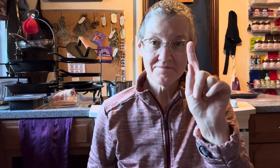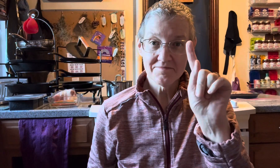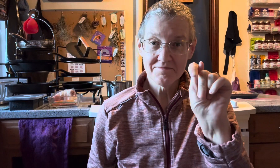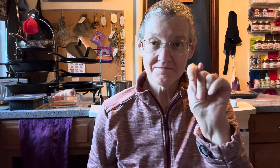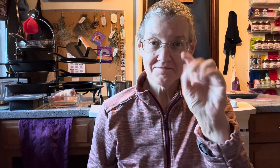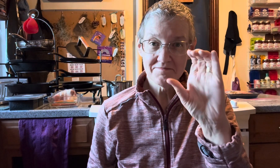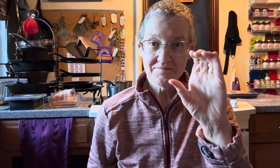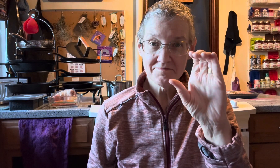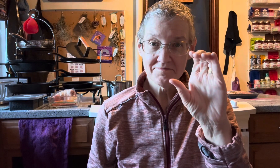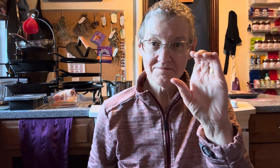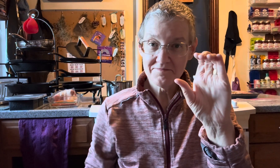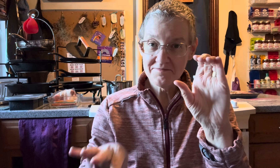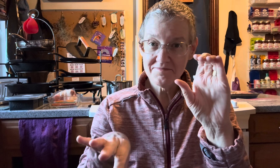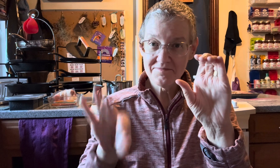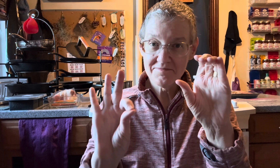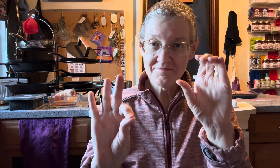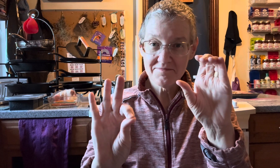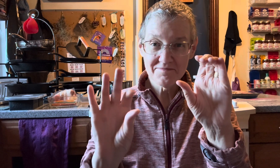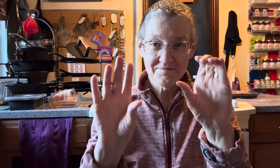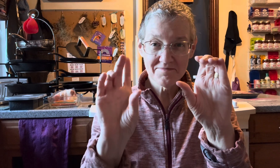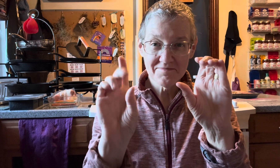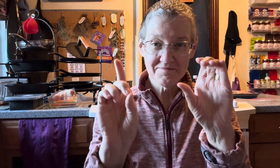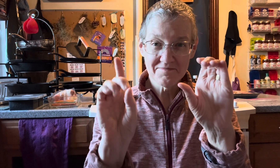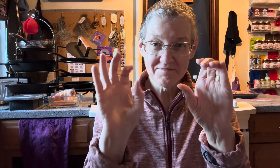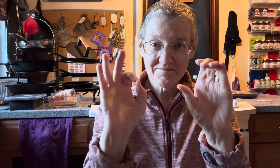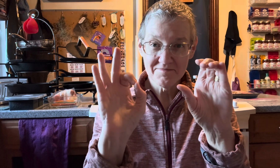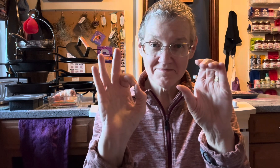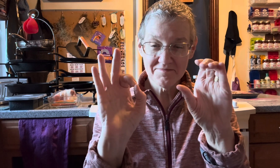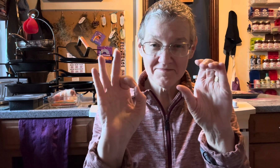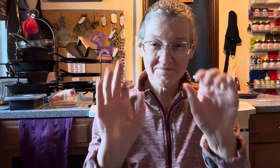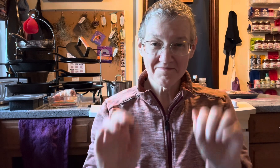Find the total carbs and the dietary fiber.